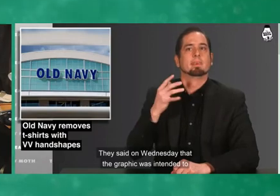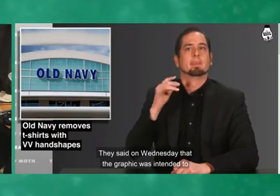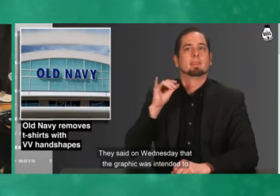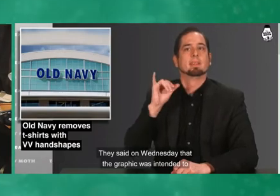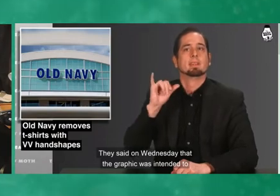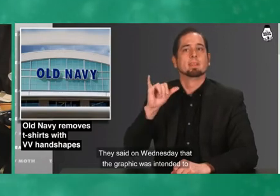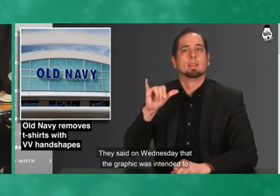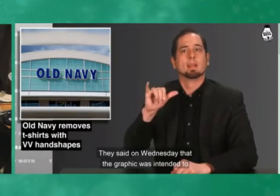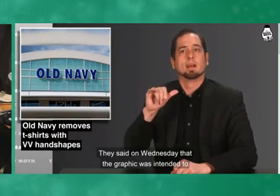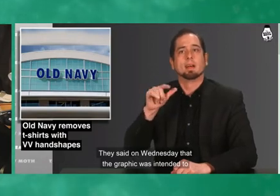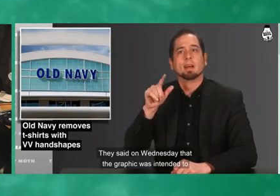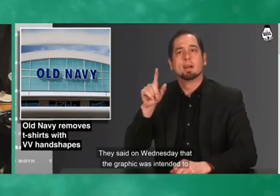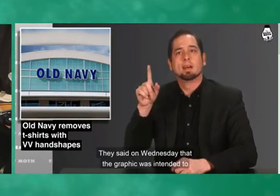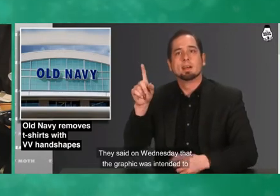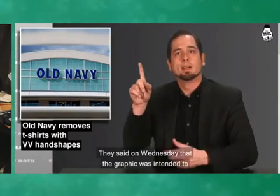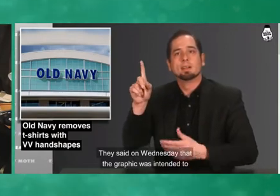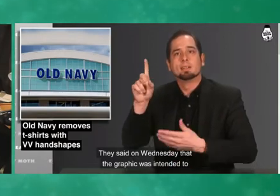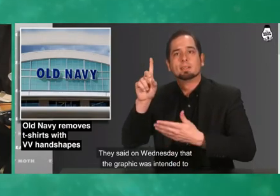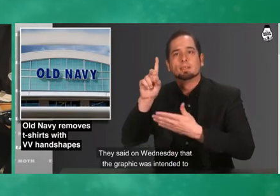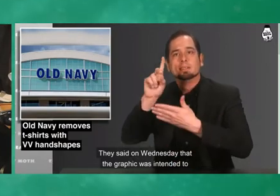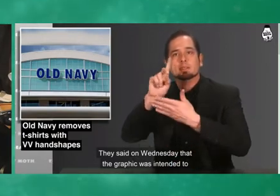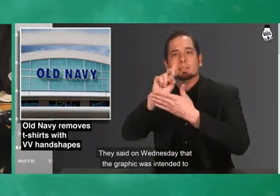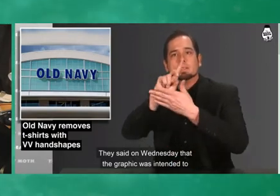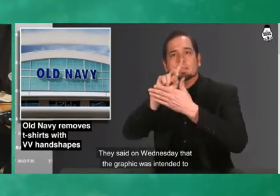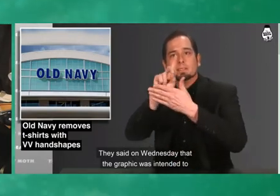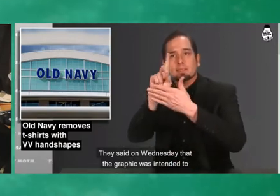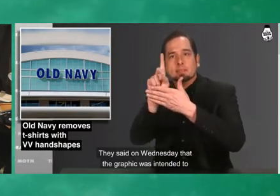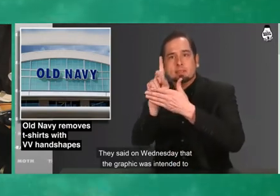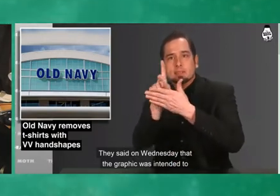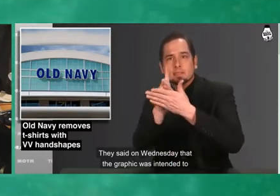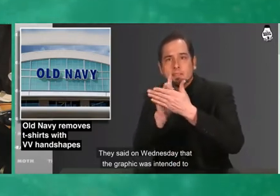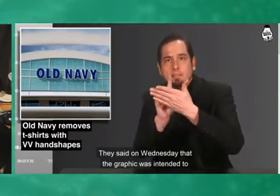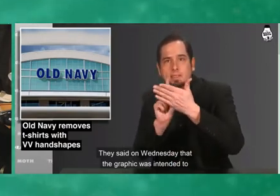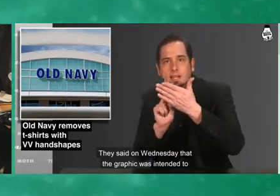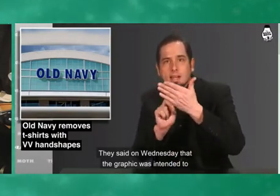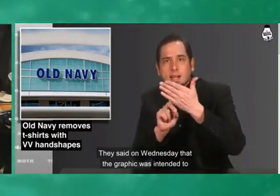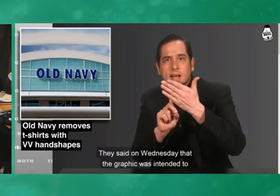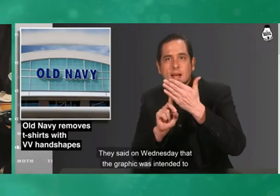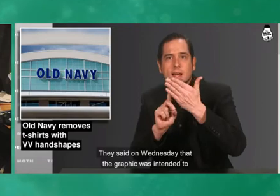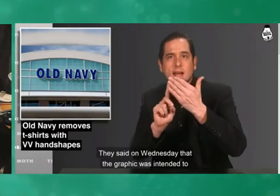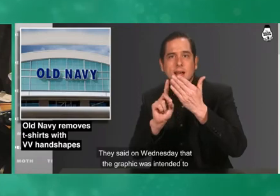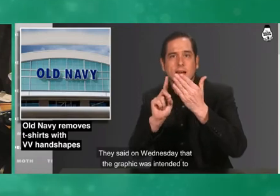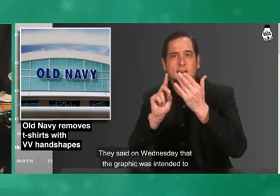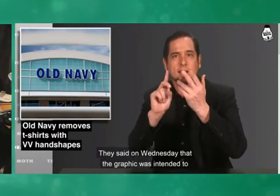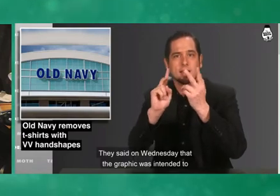came and said, more or less said, that